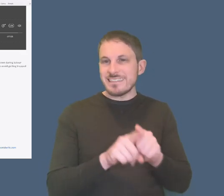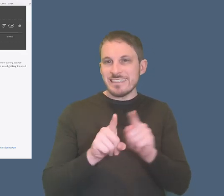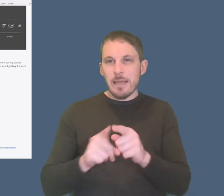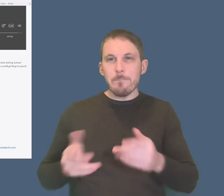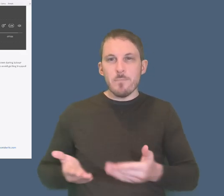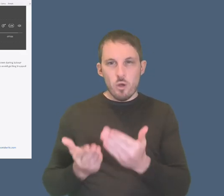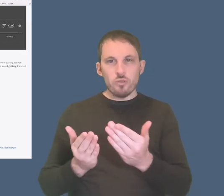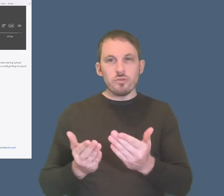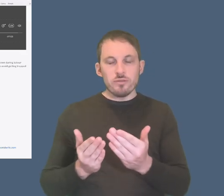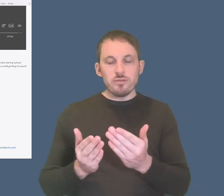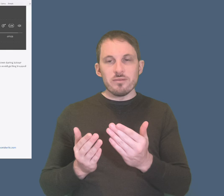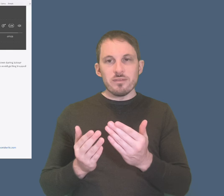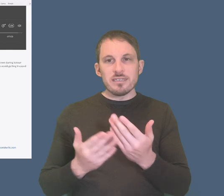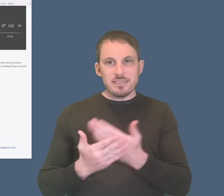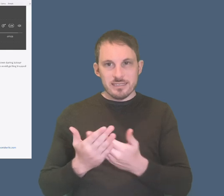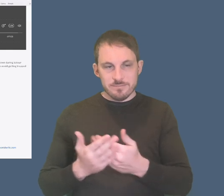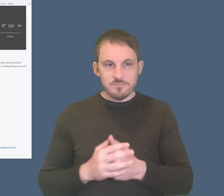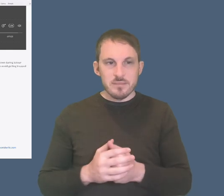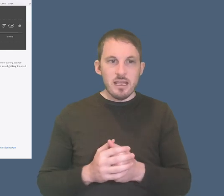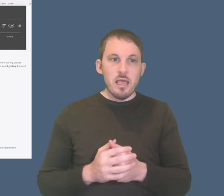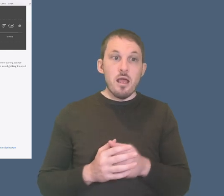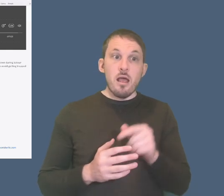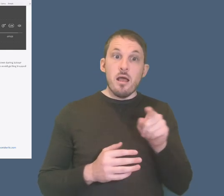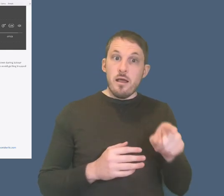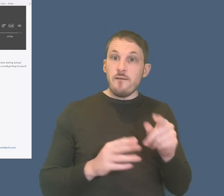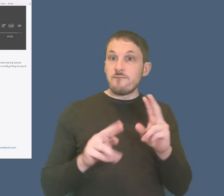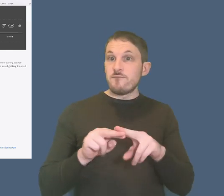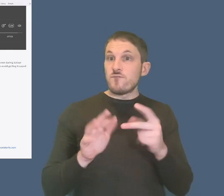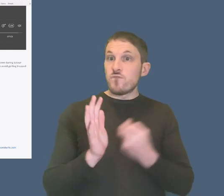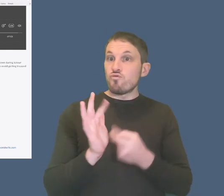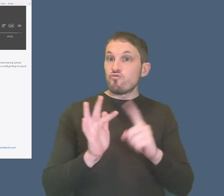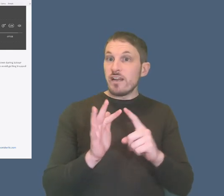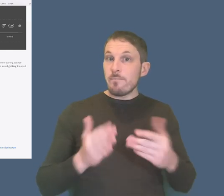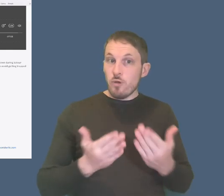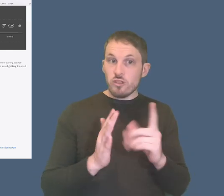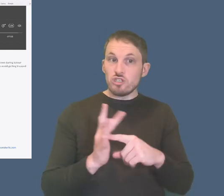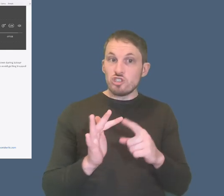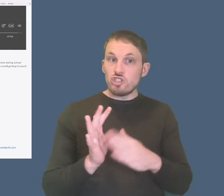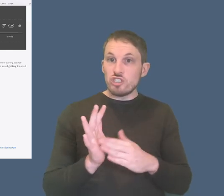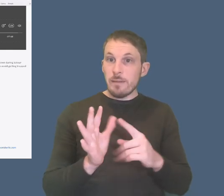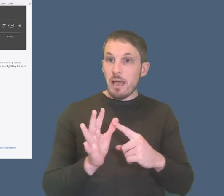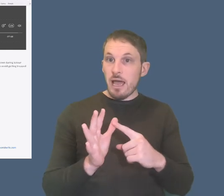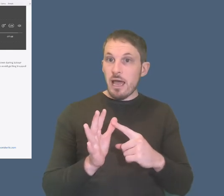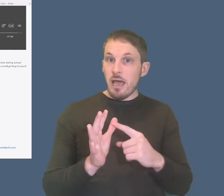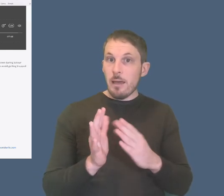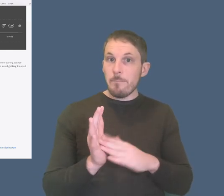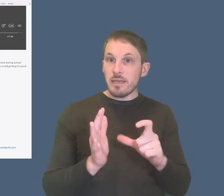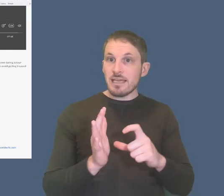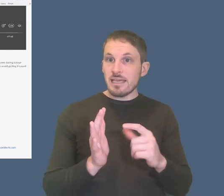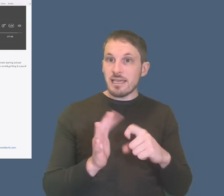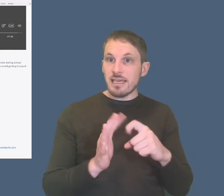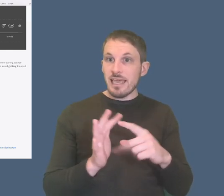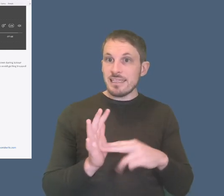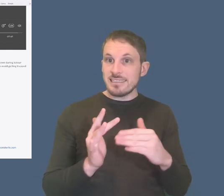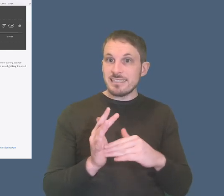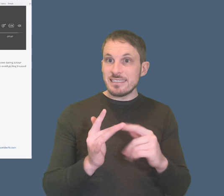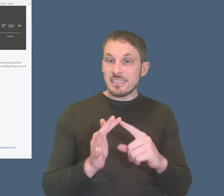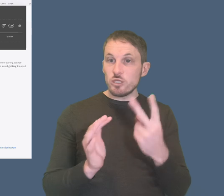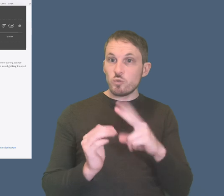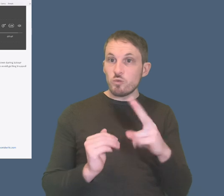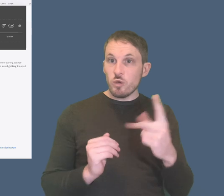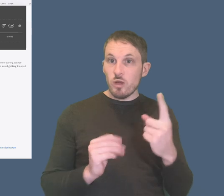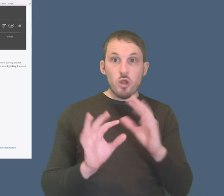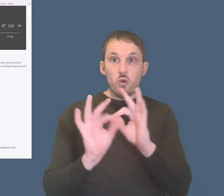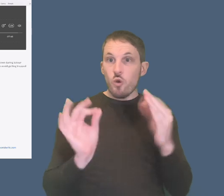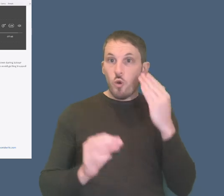well. So of the free birth women in this particular study by Gemma McKenzie in 2021, no woman birthed on